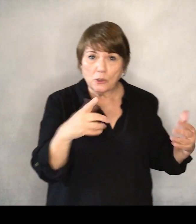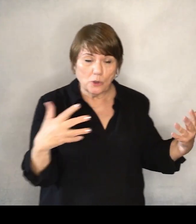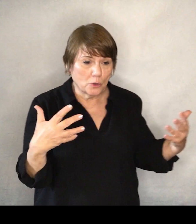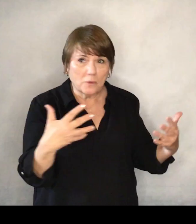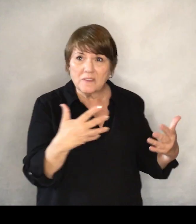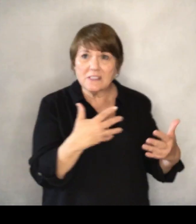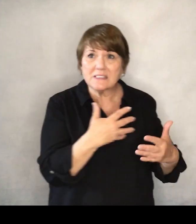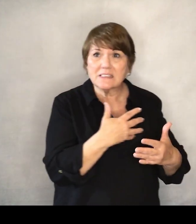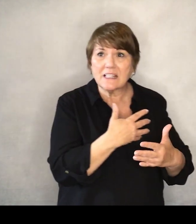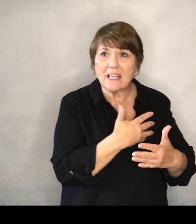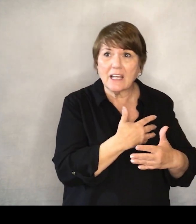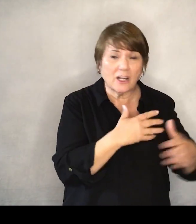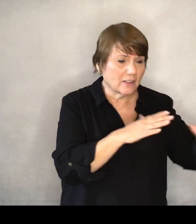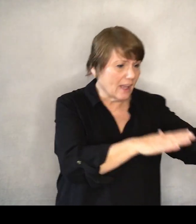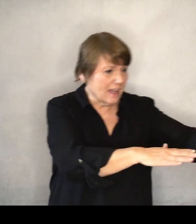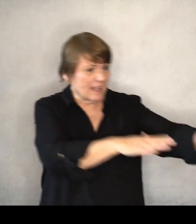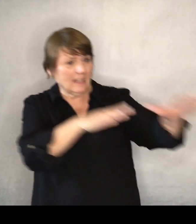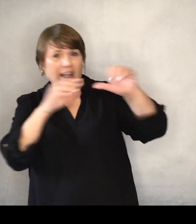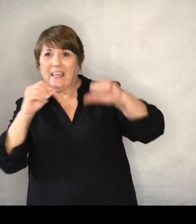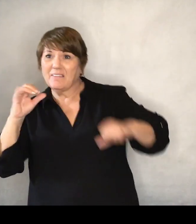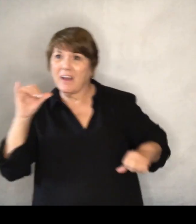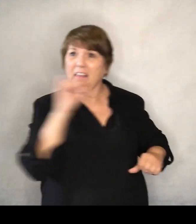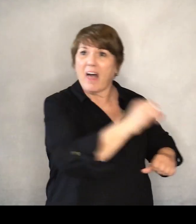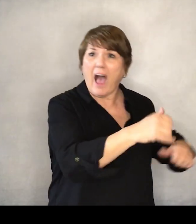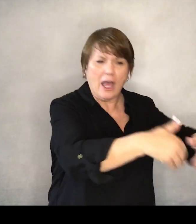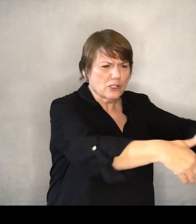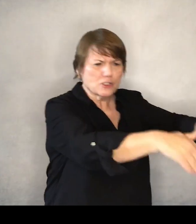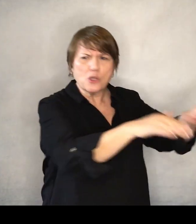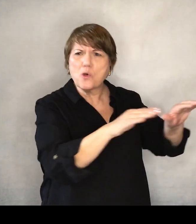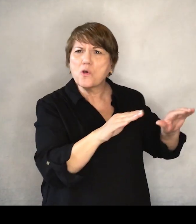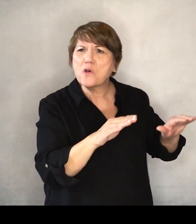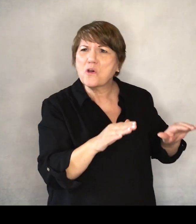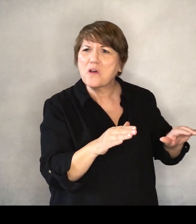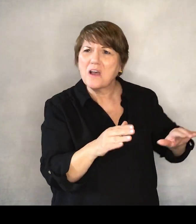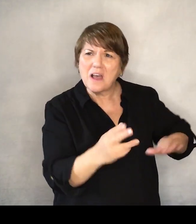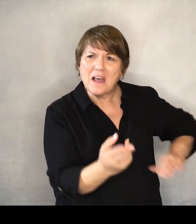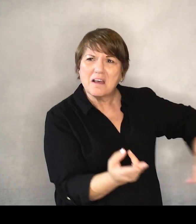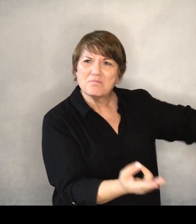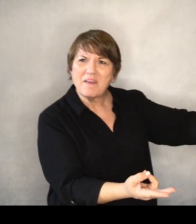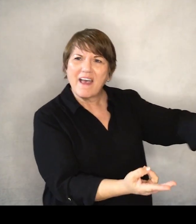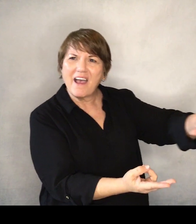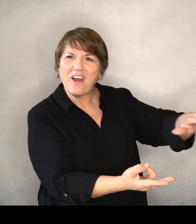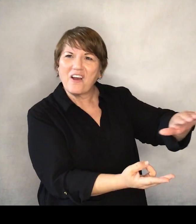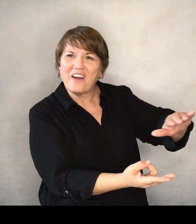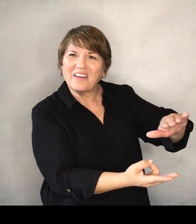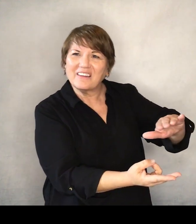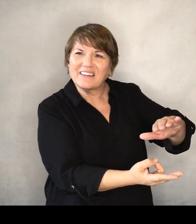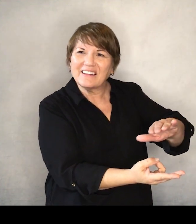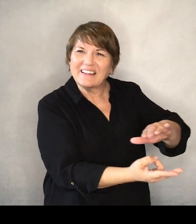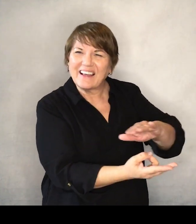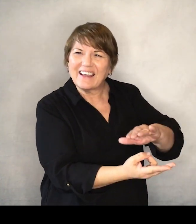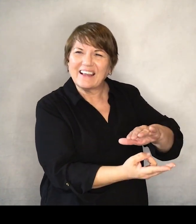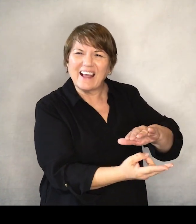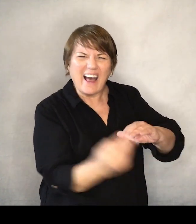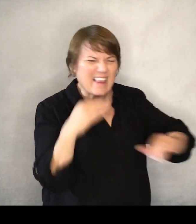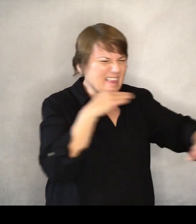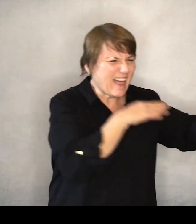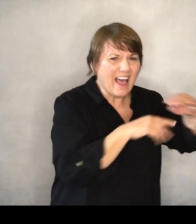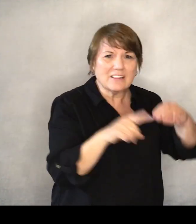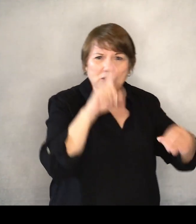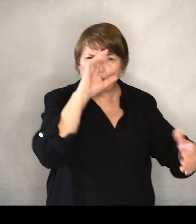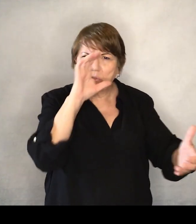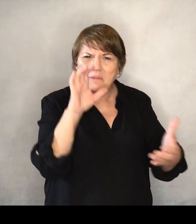to move and walk out of this tomb? Buried underneath the lies that